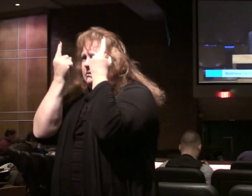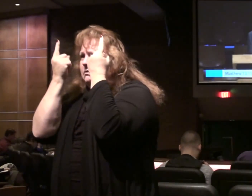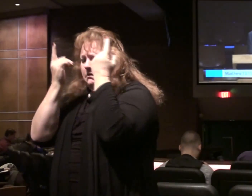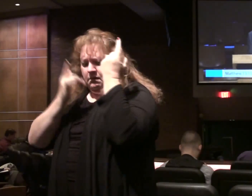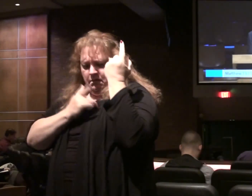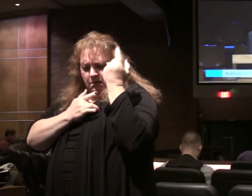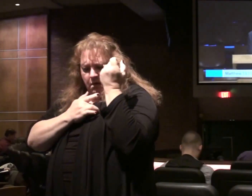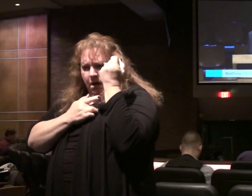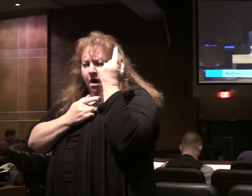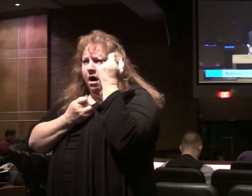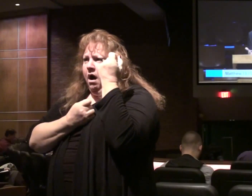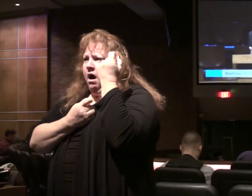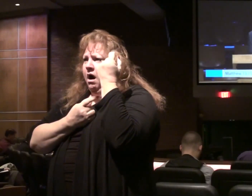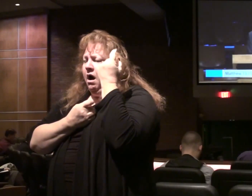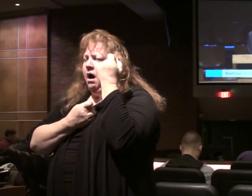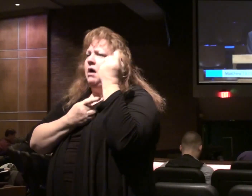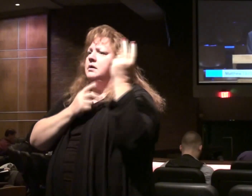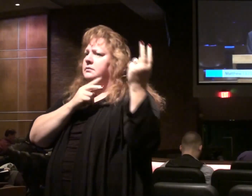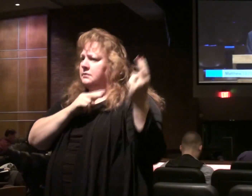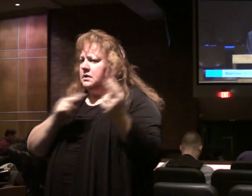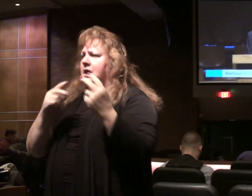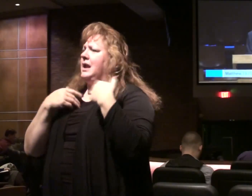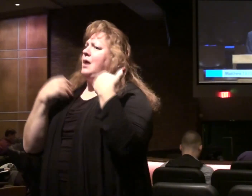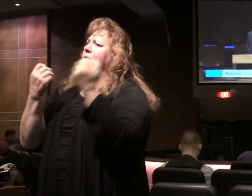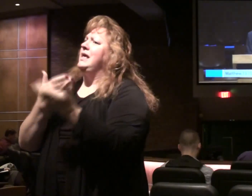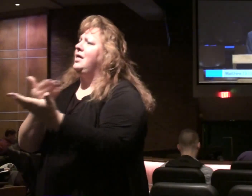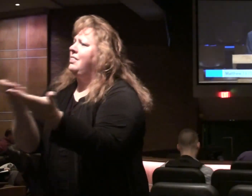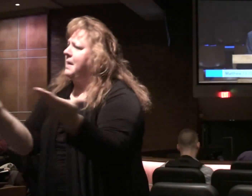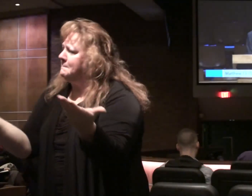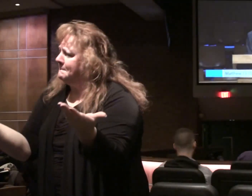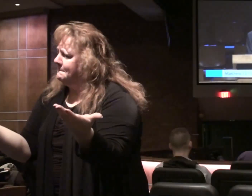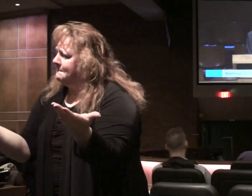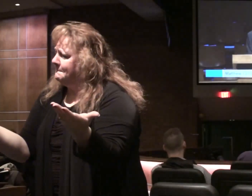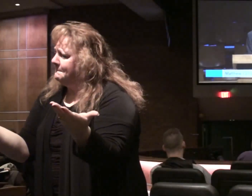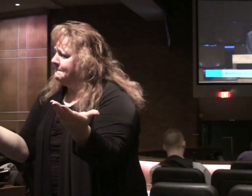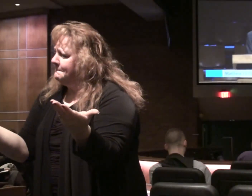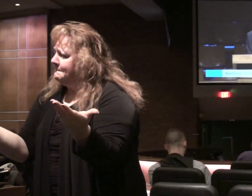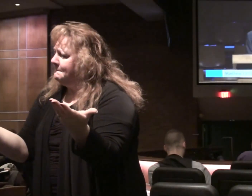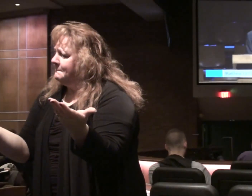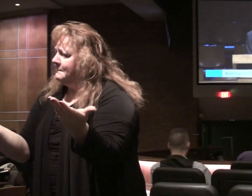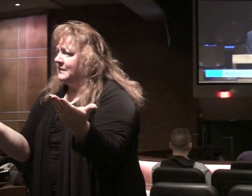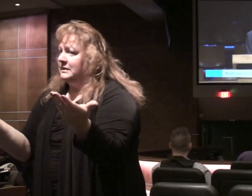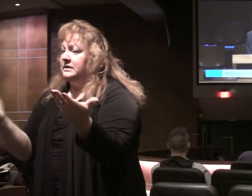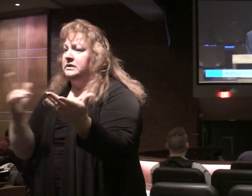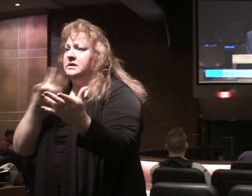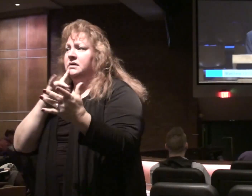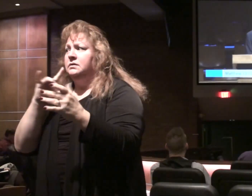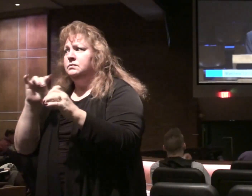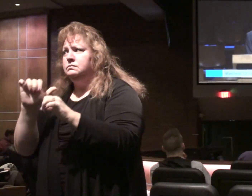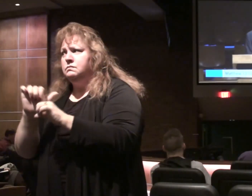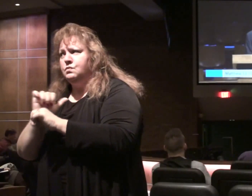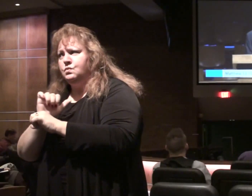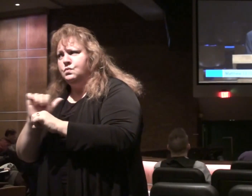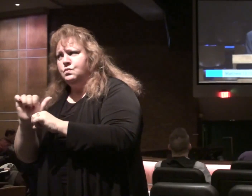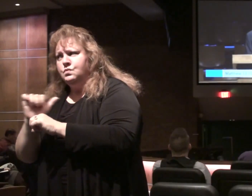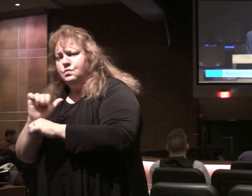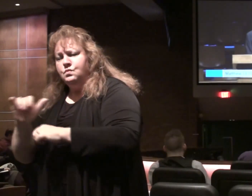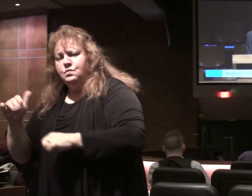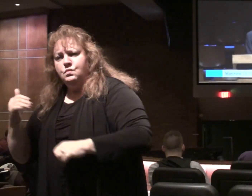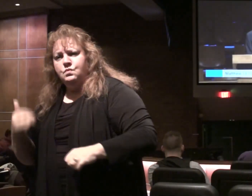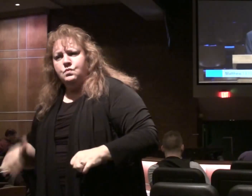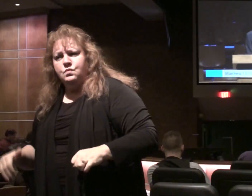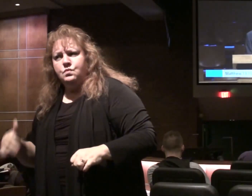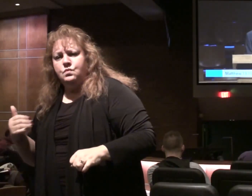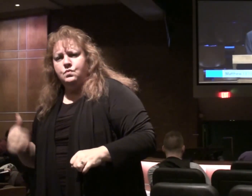their hearts, and turn, return, and I would heal them. serious business.